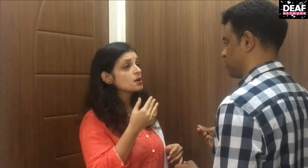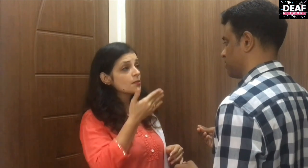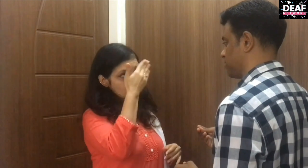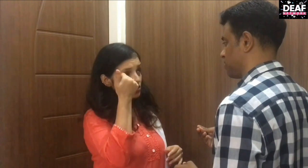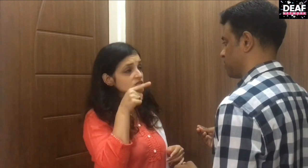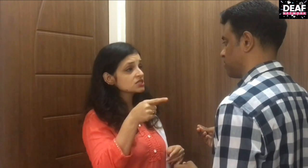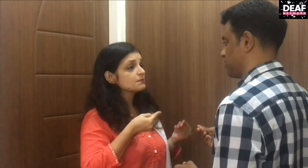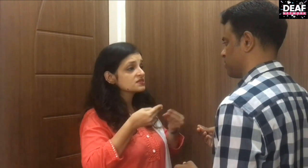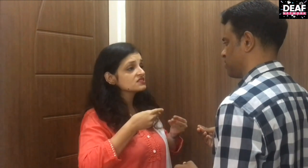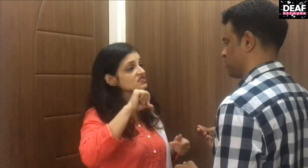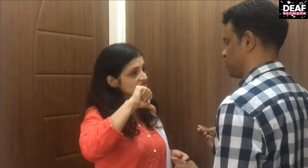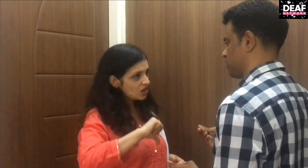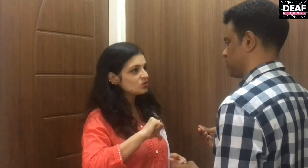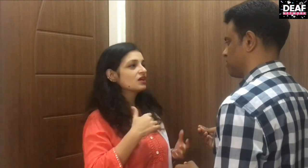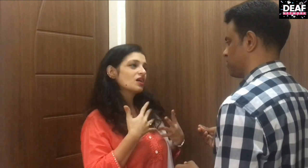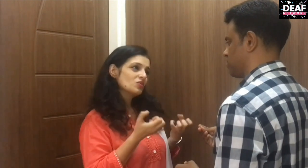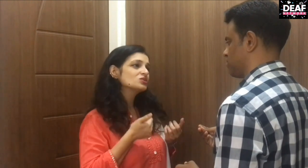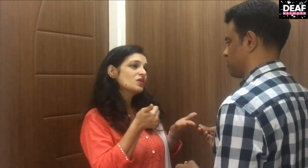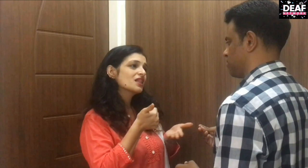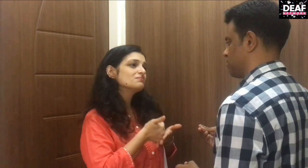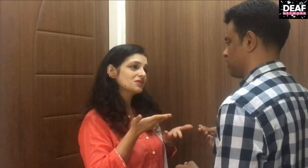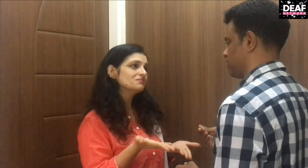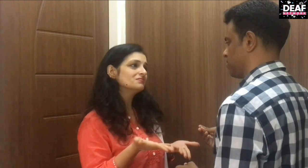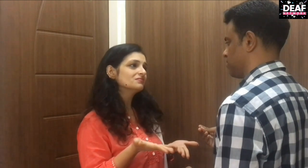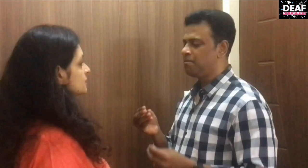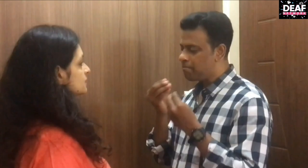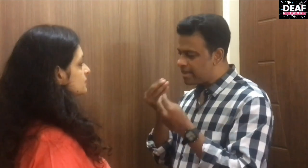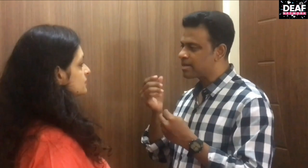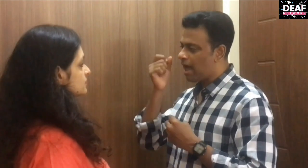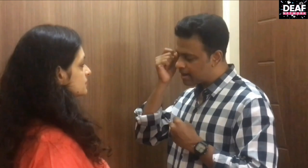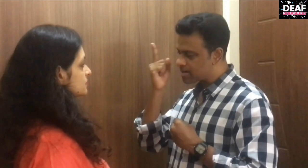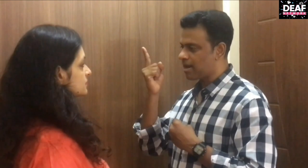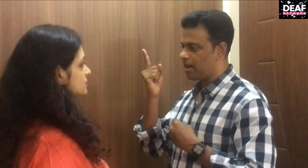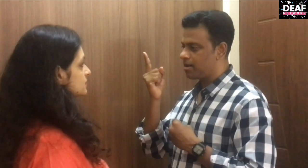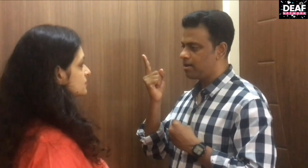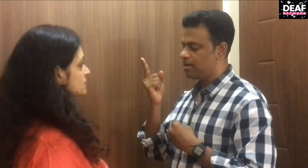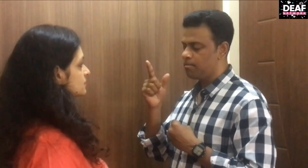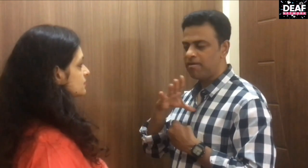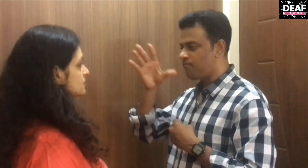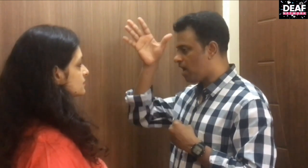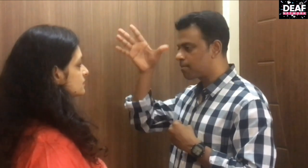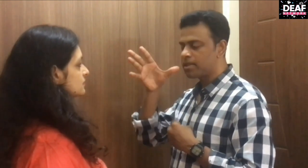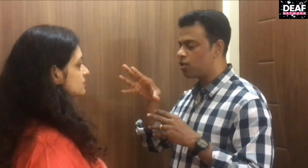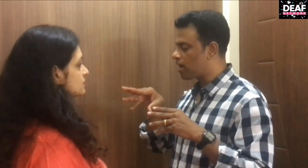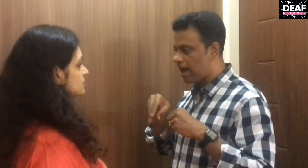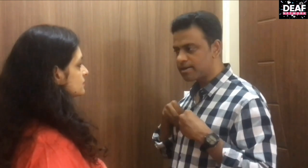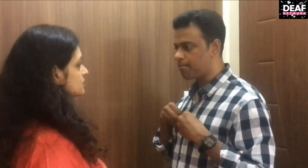Because his business is dumb, I want to help him. Please understand. My father, mother, not after